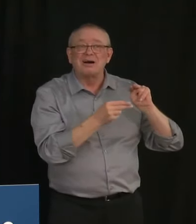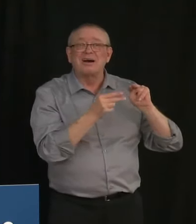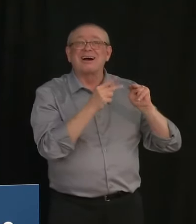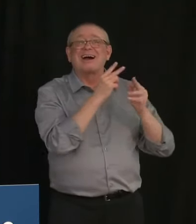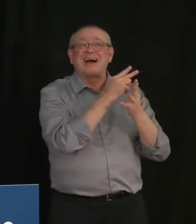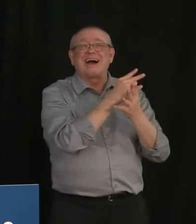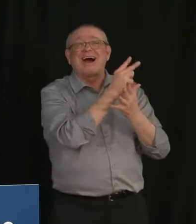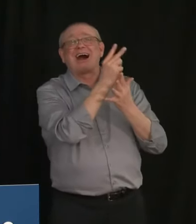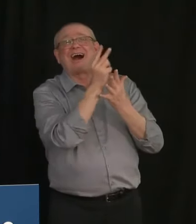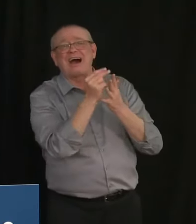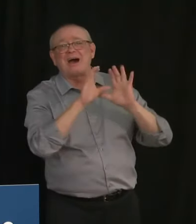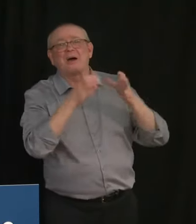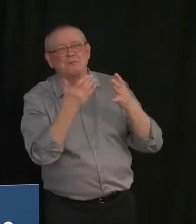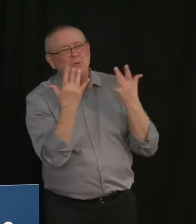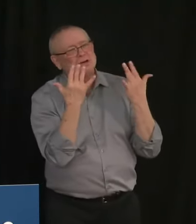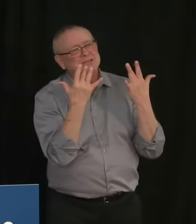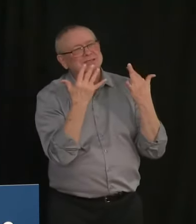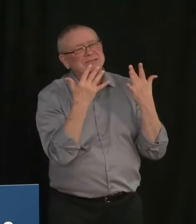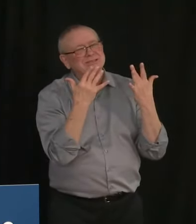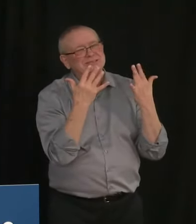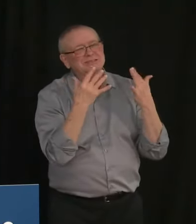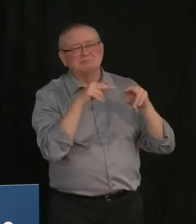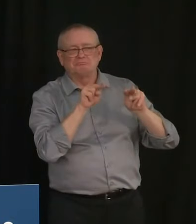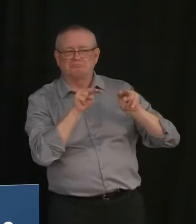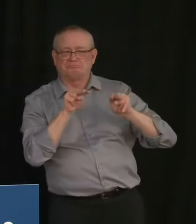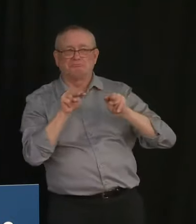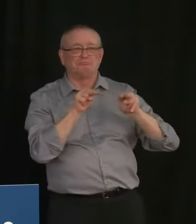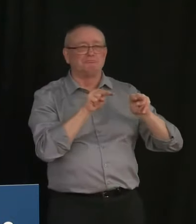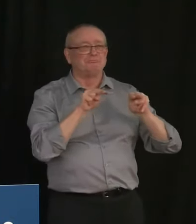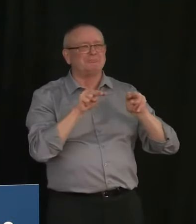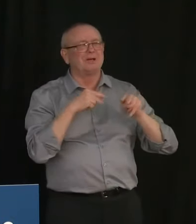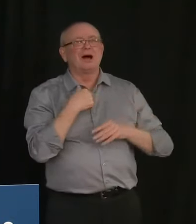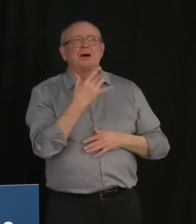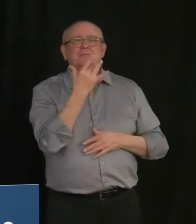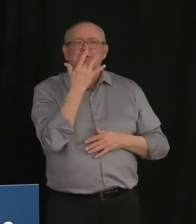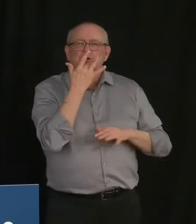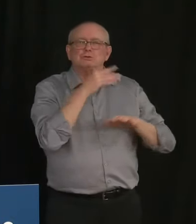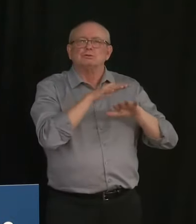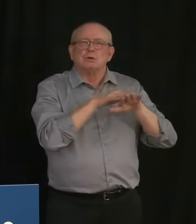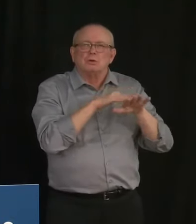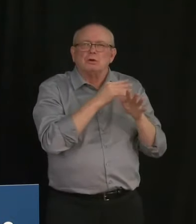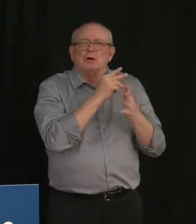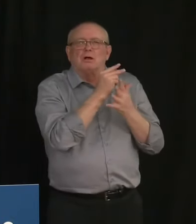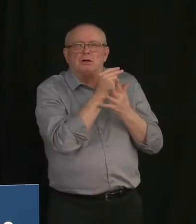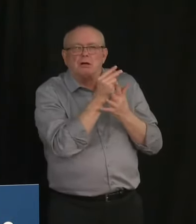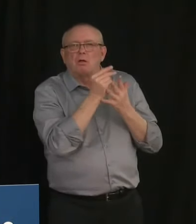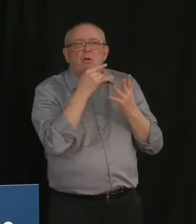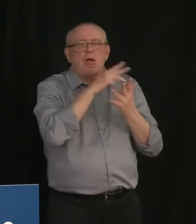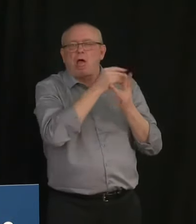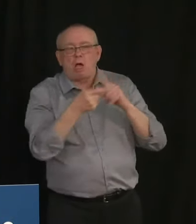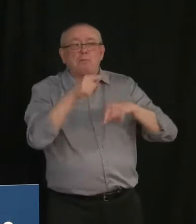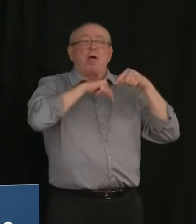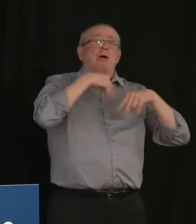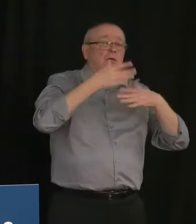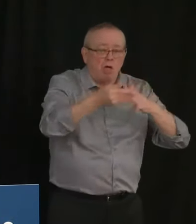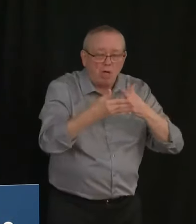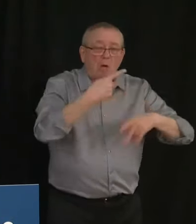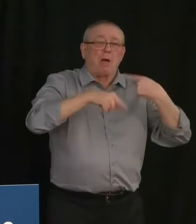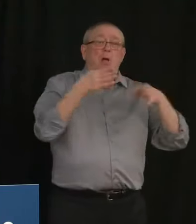This approach should limit the need to jump back and forth between easing and tightening of restrictions, which I know is challenging